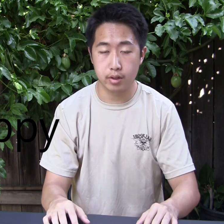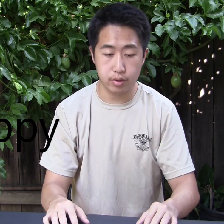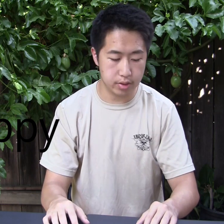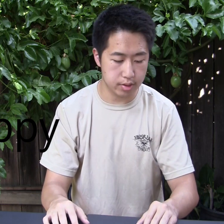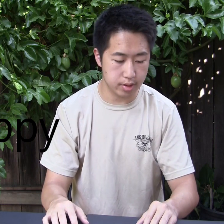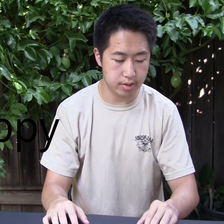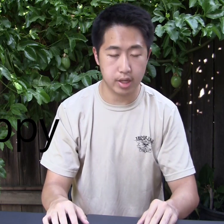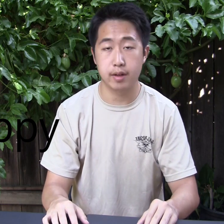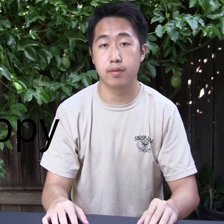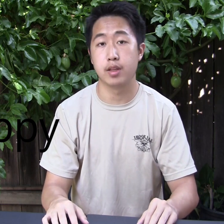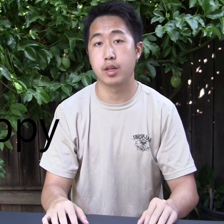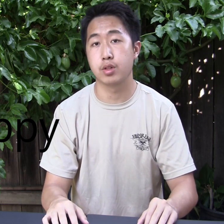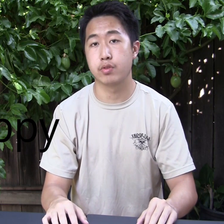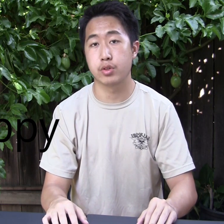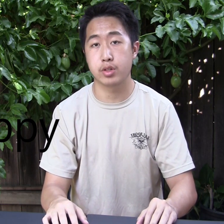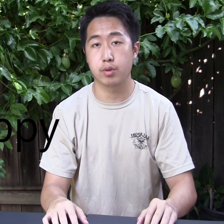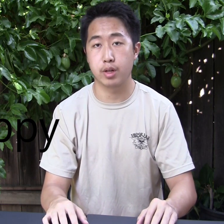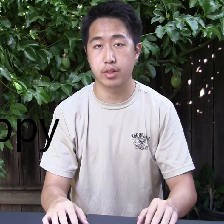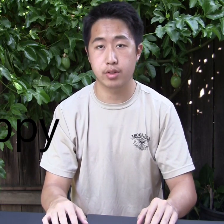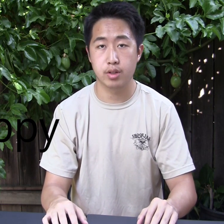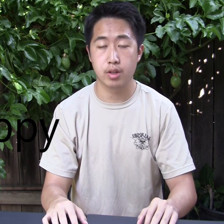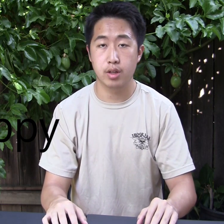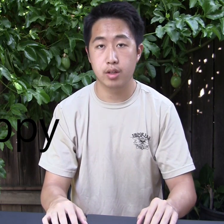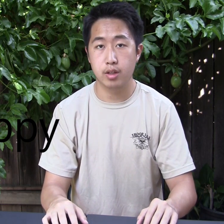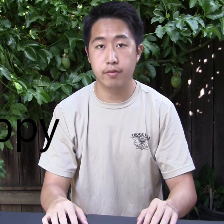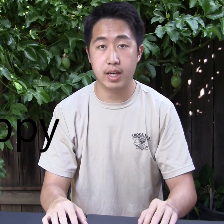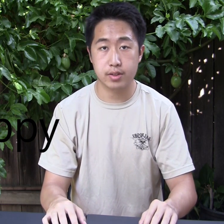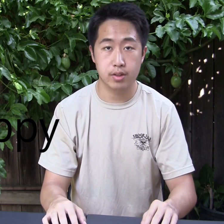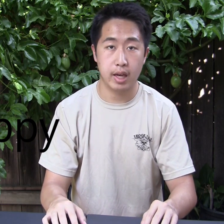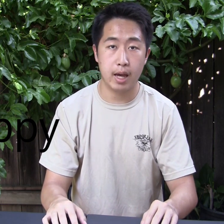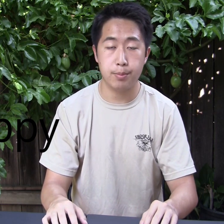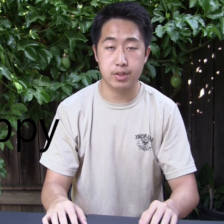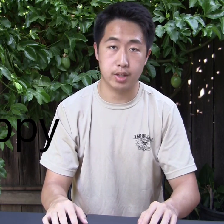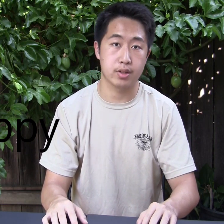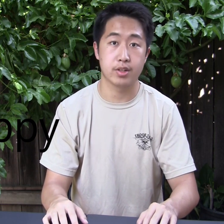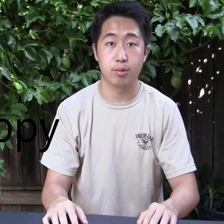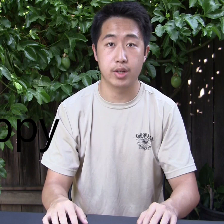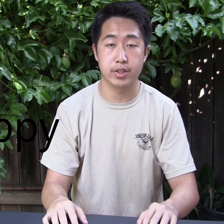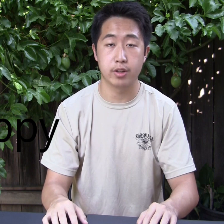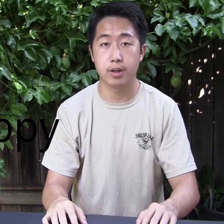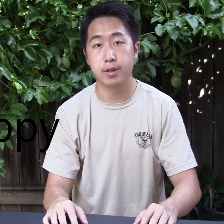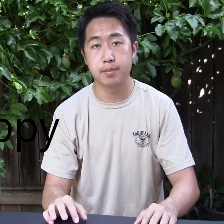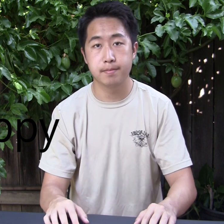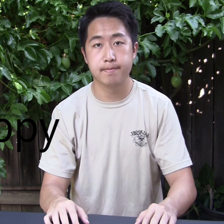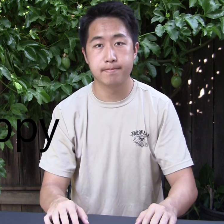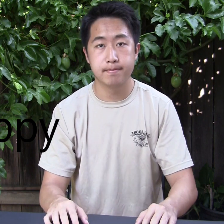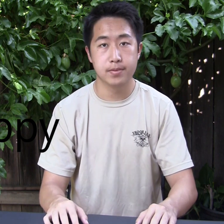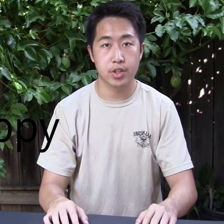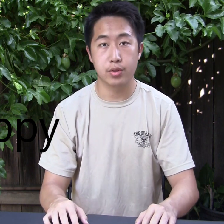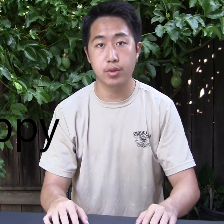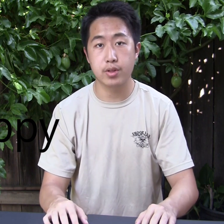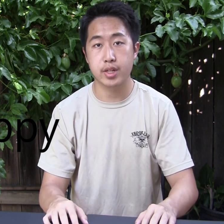it uses the sign language for sunrise. In fact, happy is like a sunrise in your heart. So do the sign